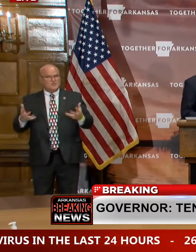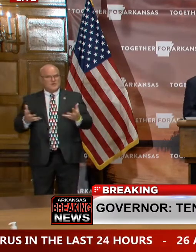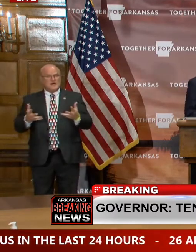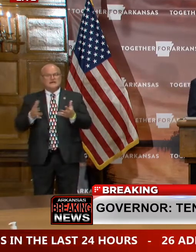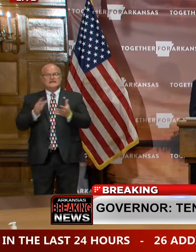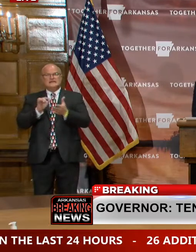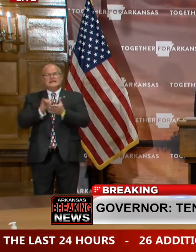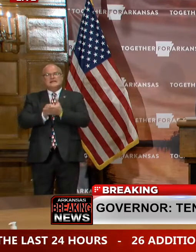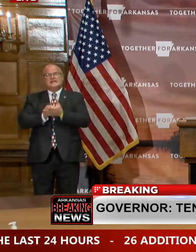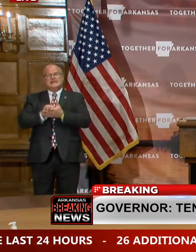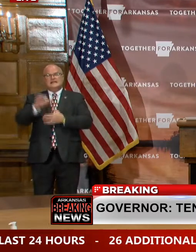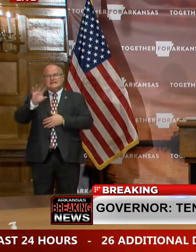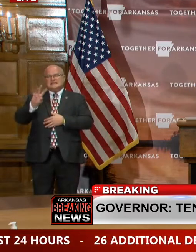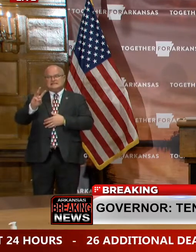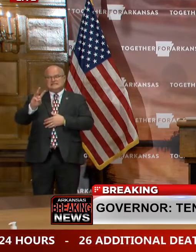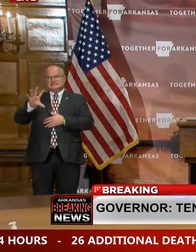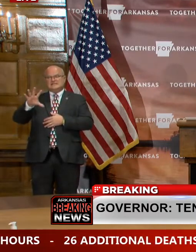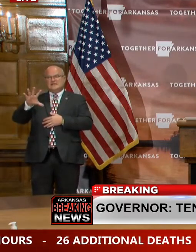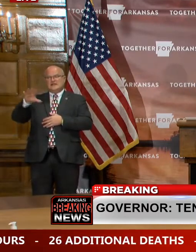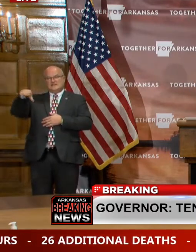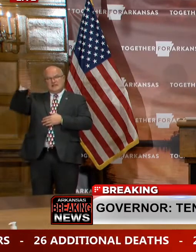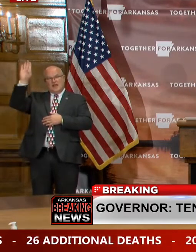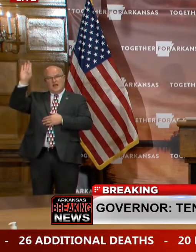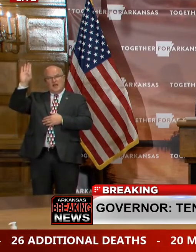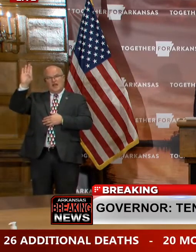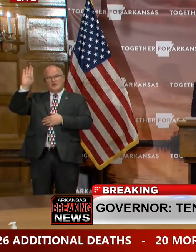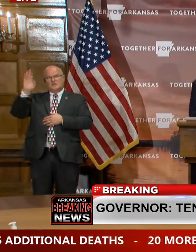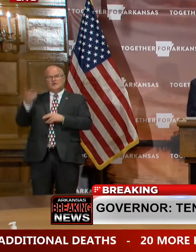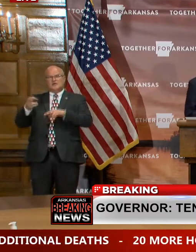that 65 plus, it grew by